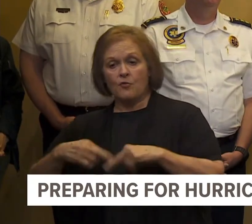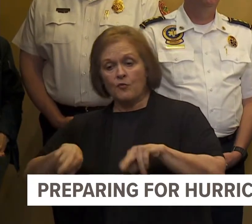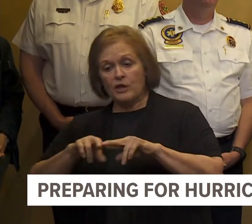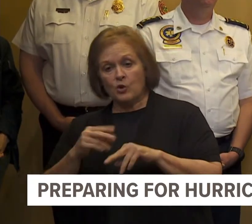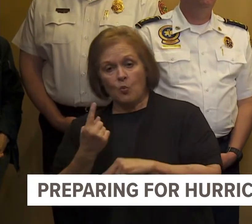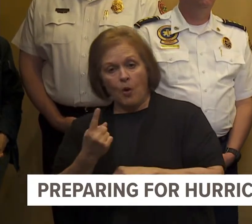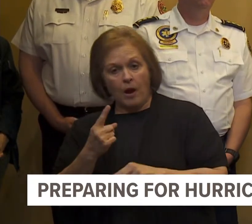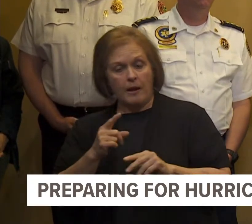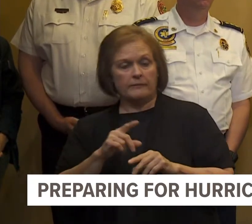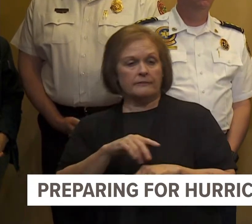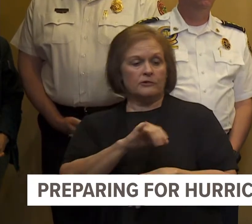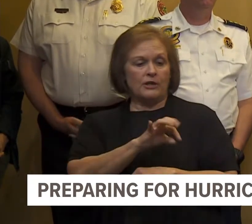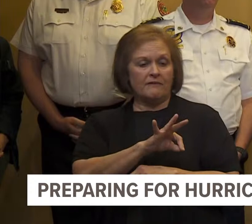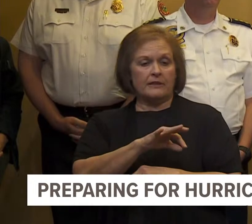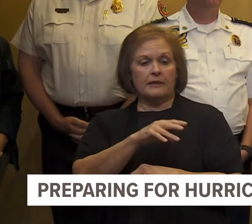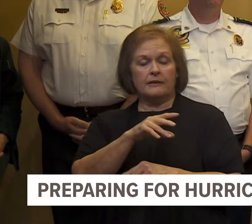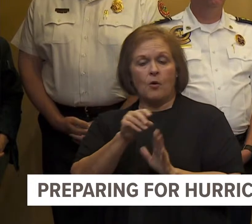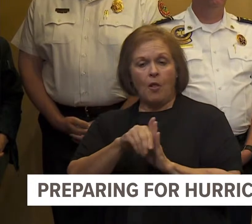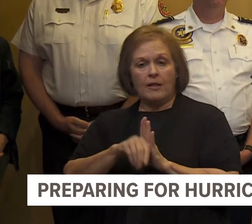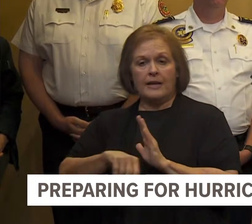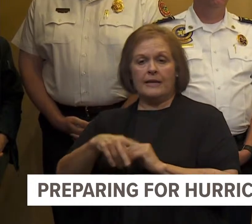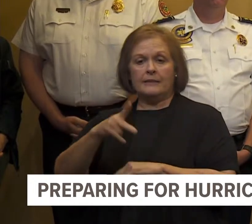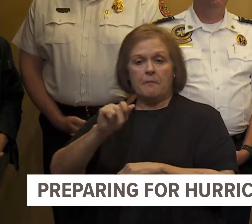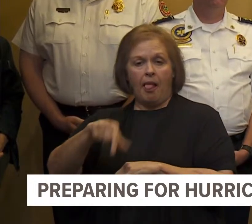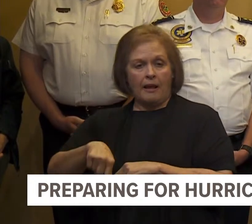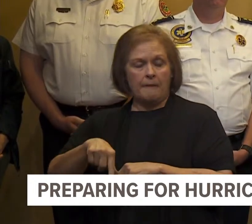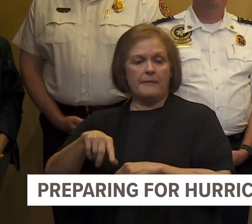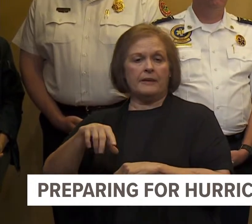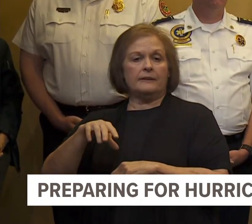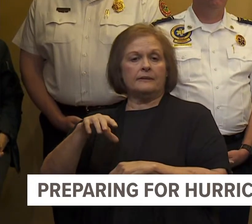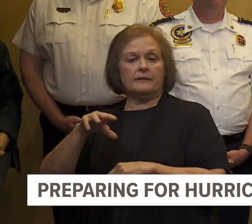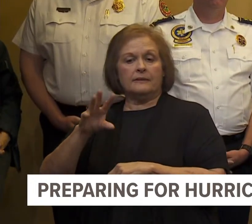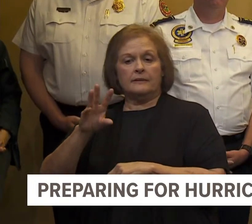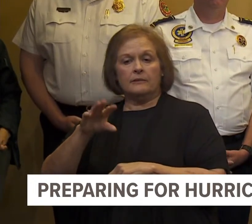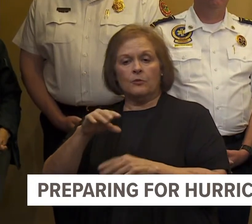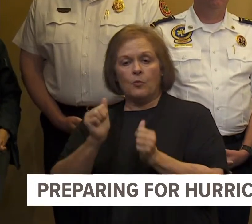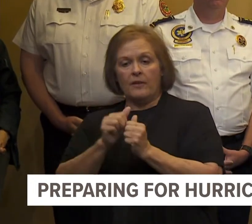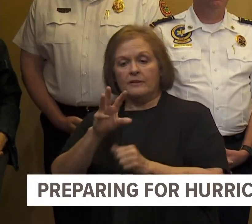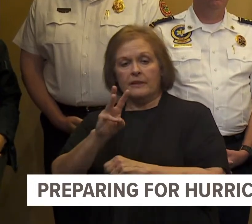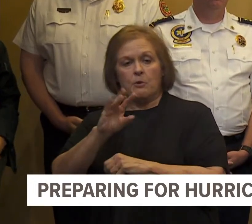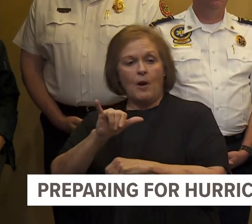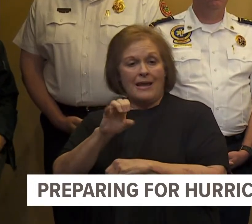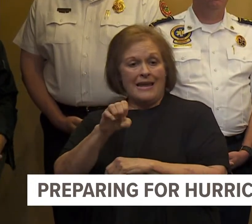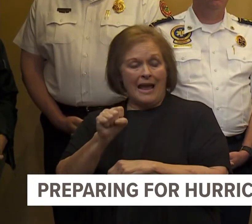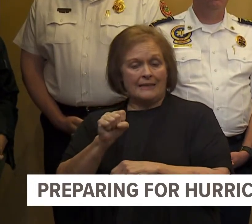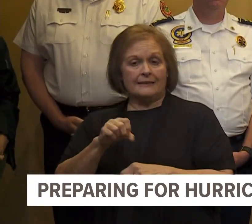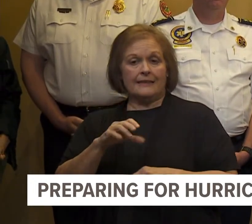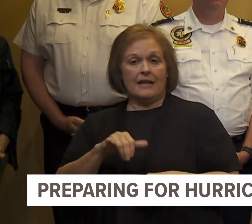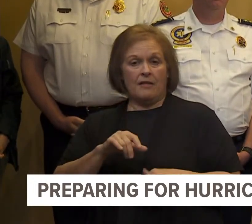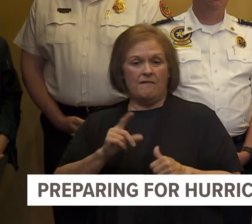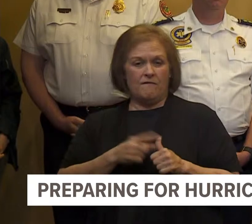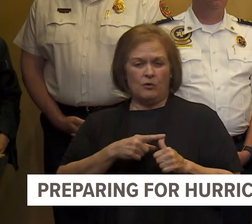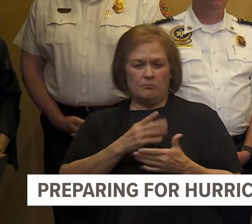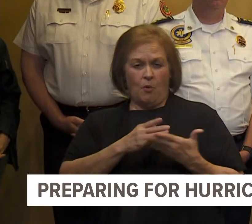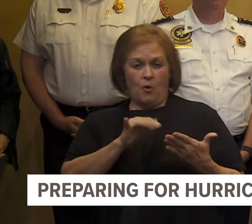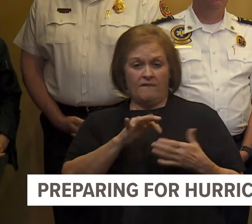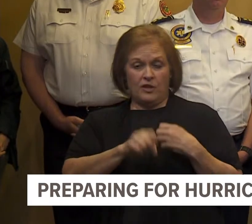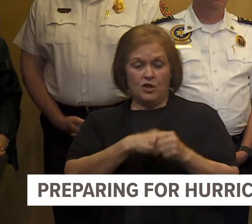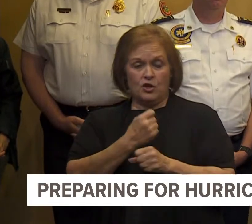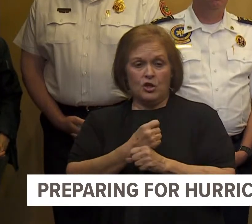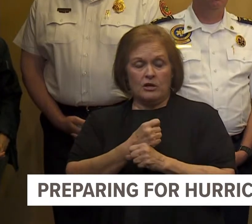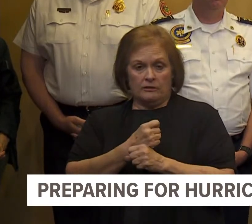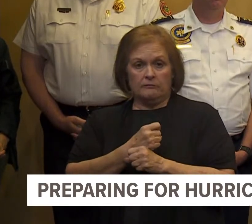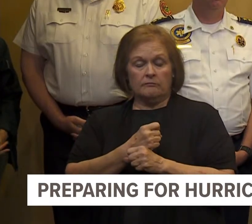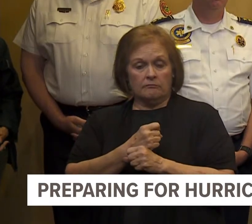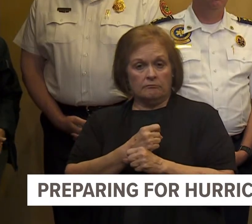1 partners, Jefferson, Orleans, St. Bernard, and Plaquemines Parish at WYES. And in the first quarter of this year, it